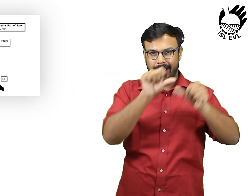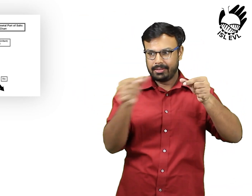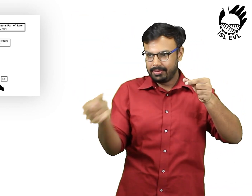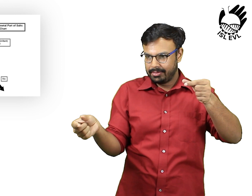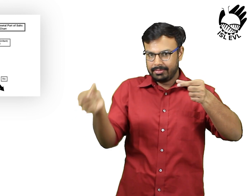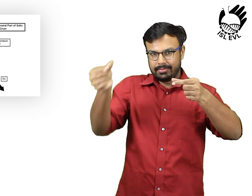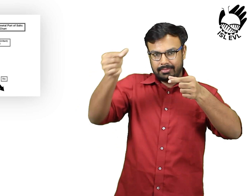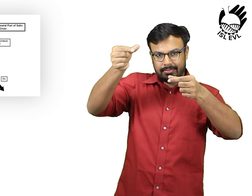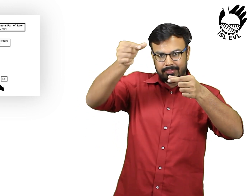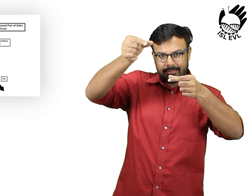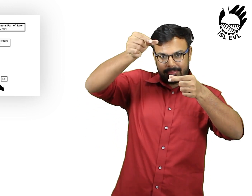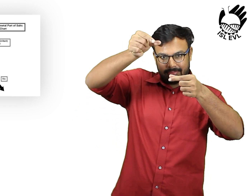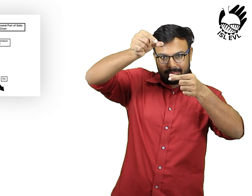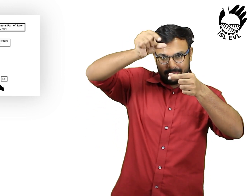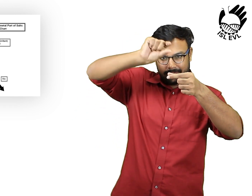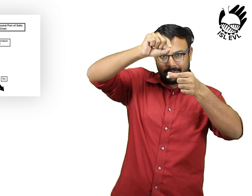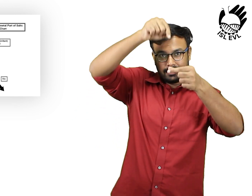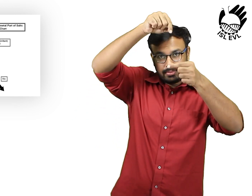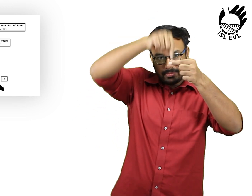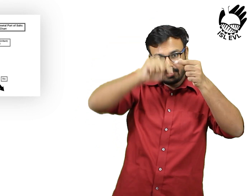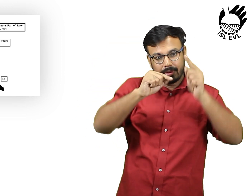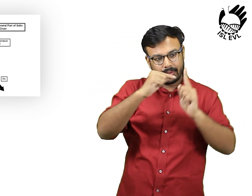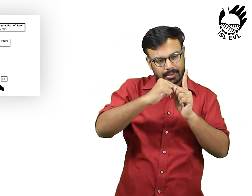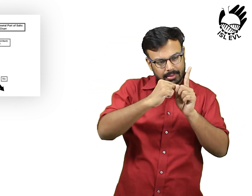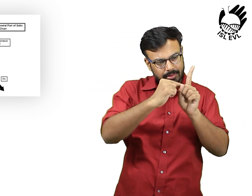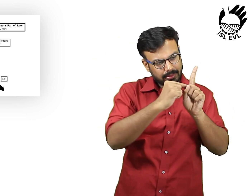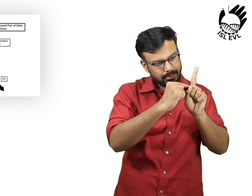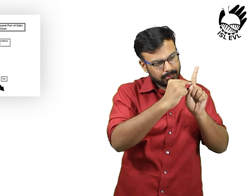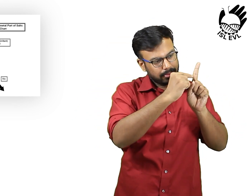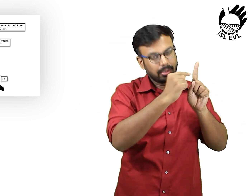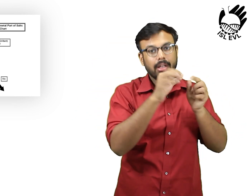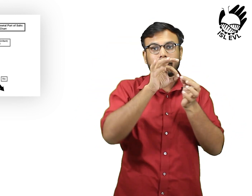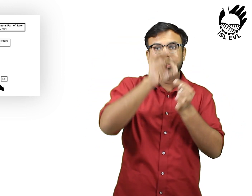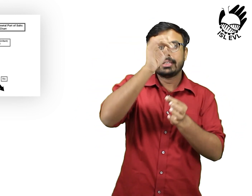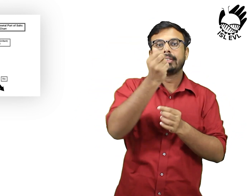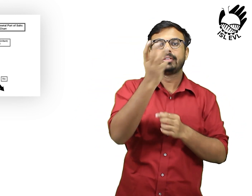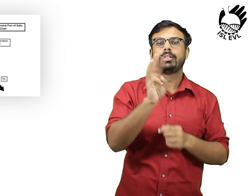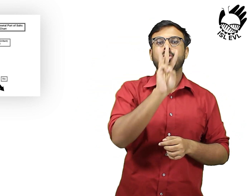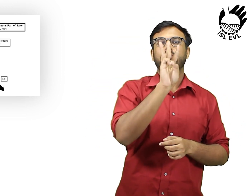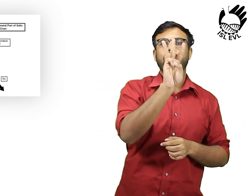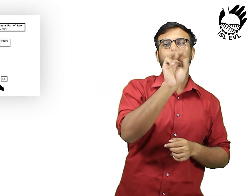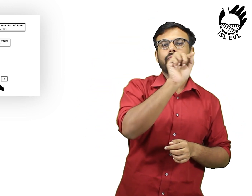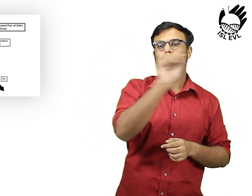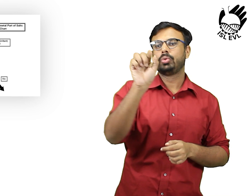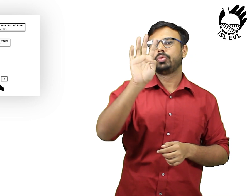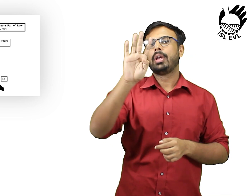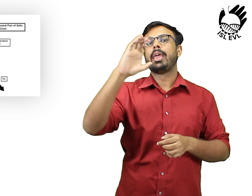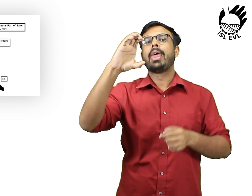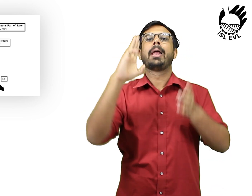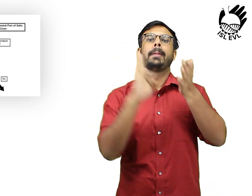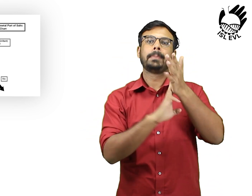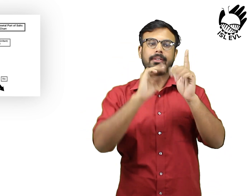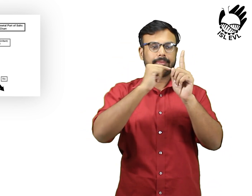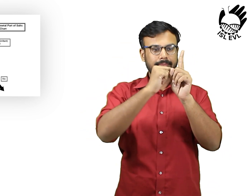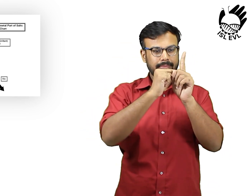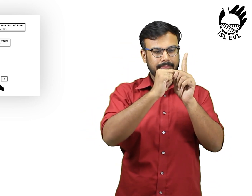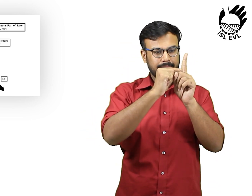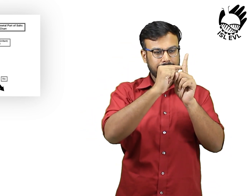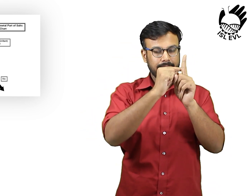Add dilute nitric acid irritant to a depth of 3 to 4 centimeter.